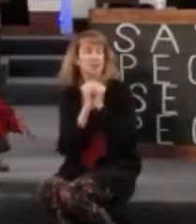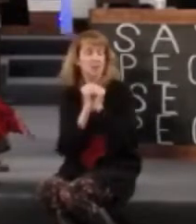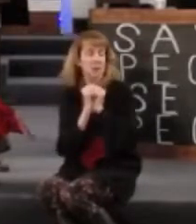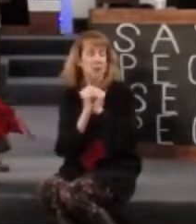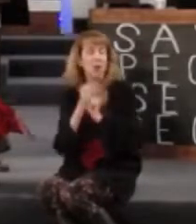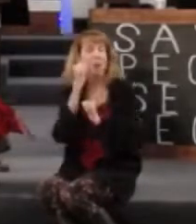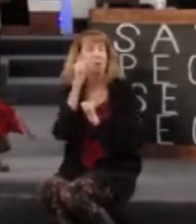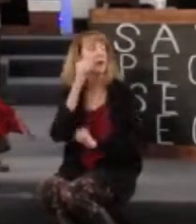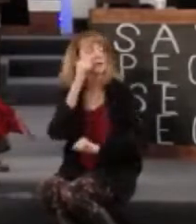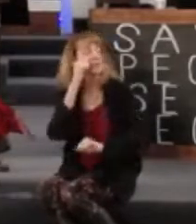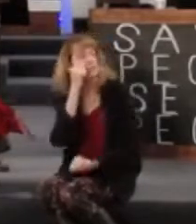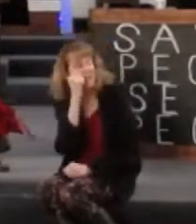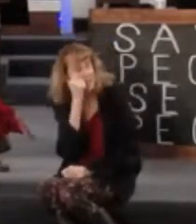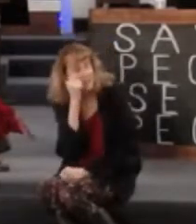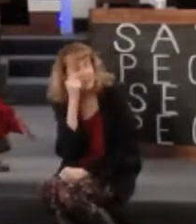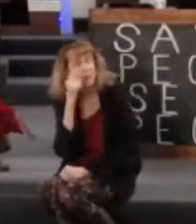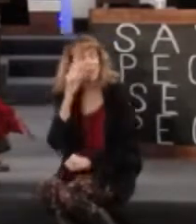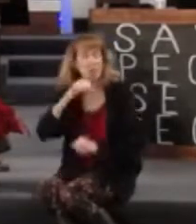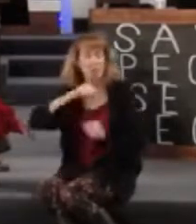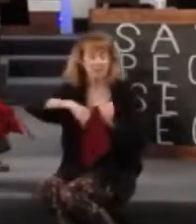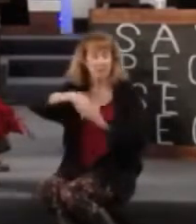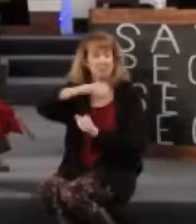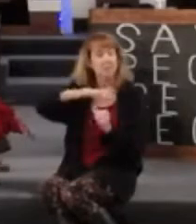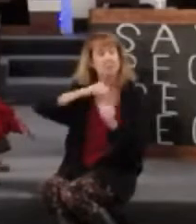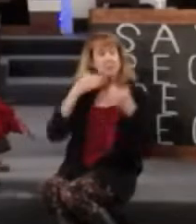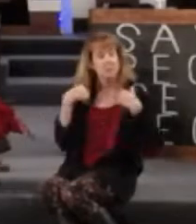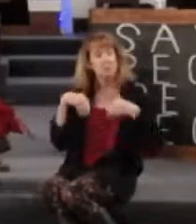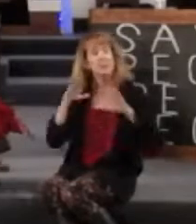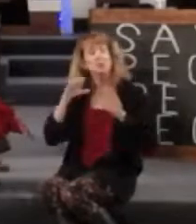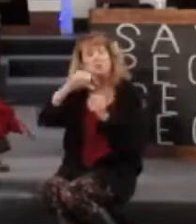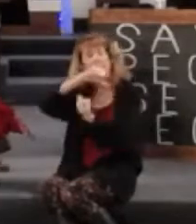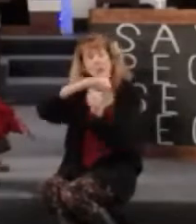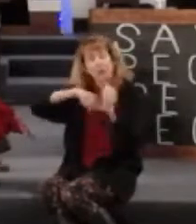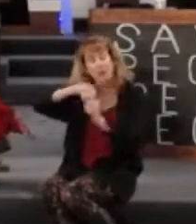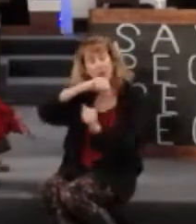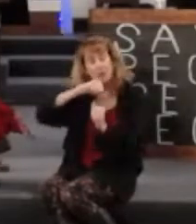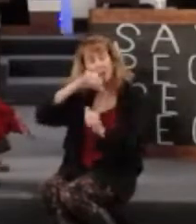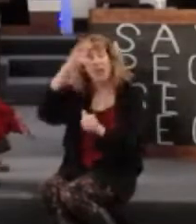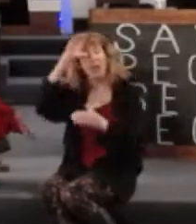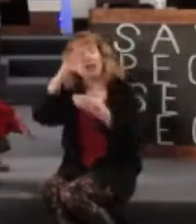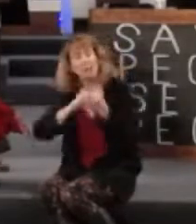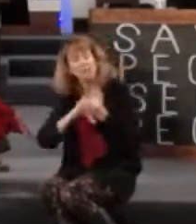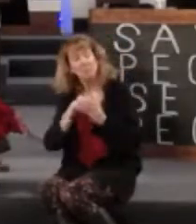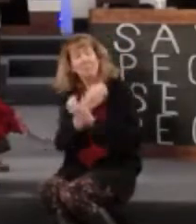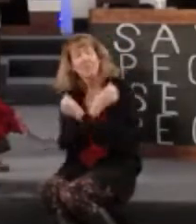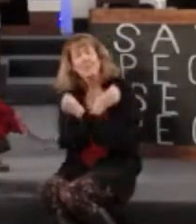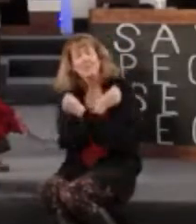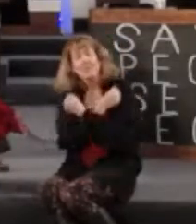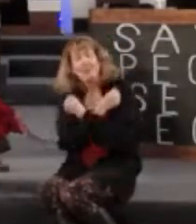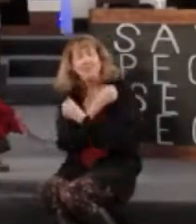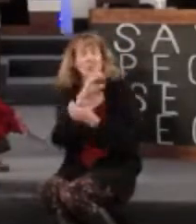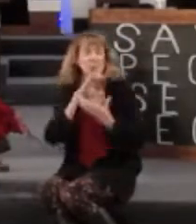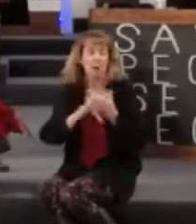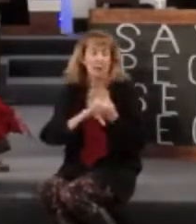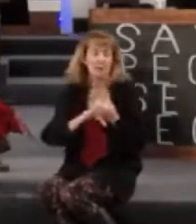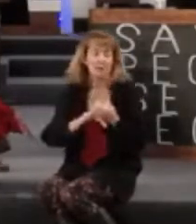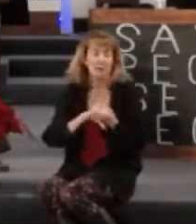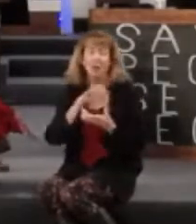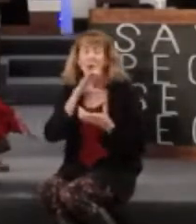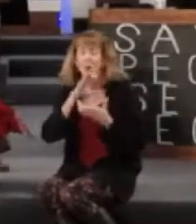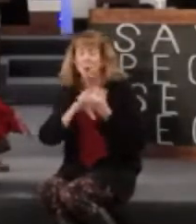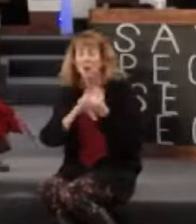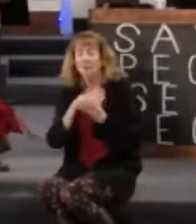so we should submit to each other. Husbands, love your wives. Wives, respect